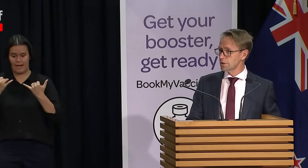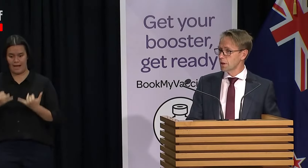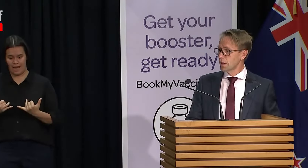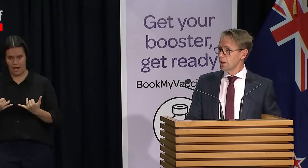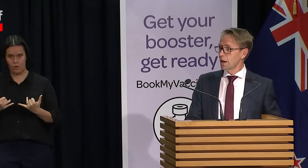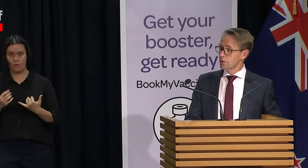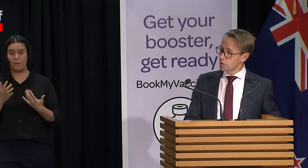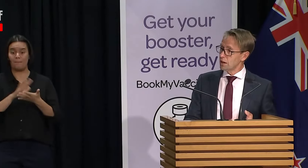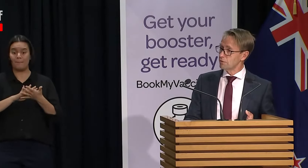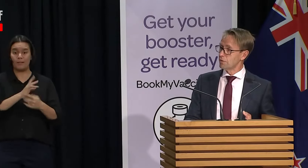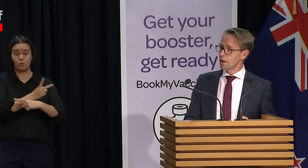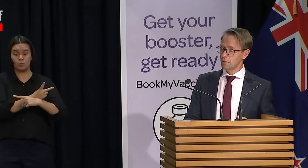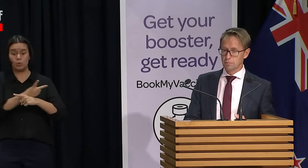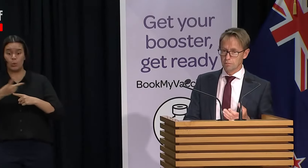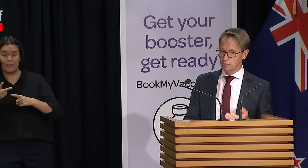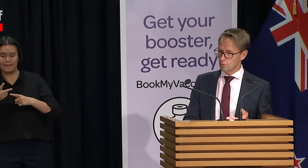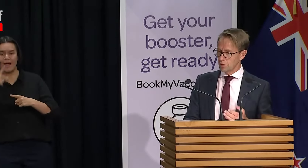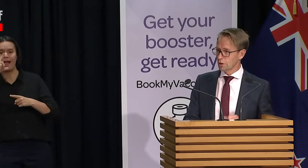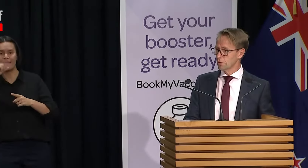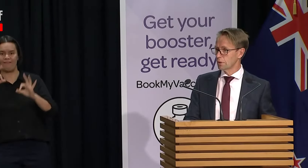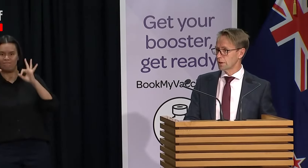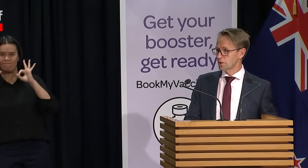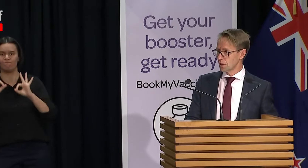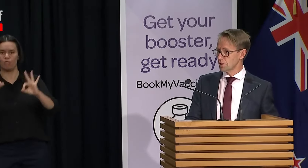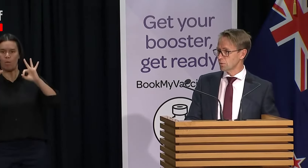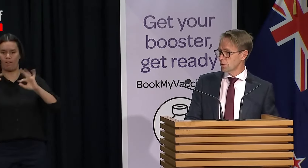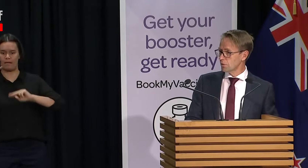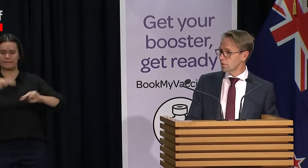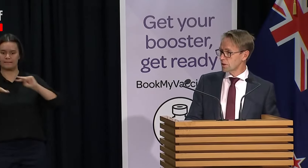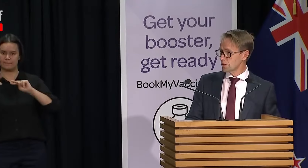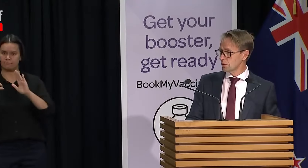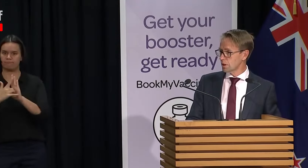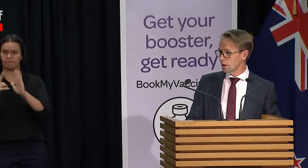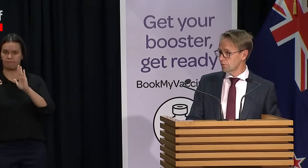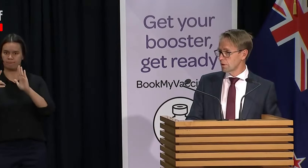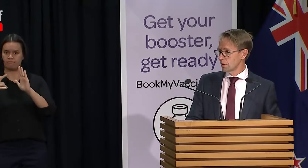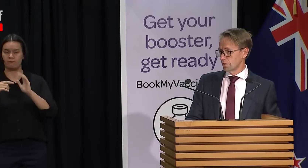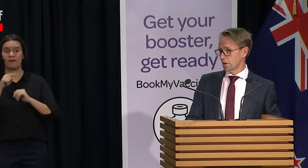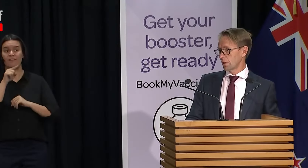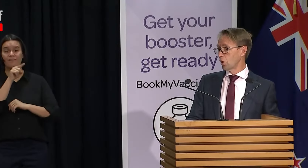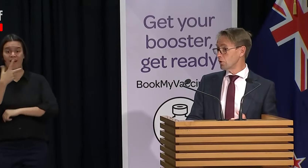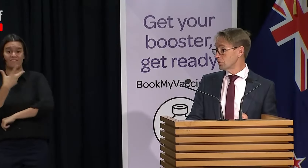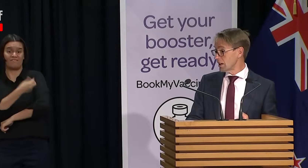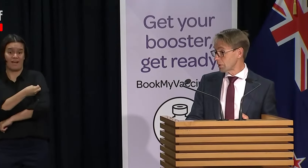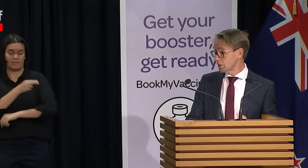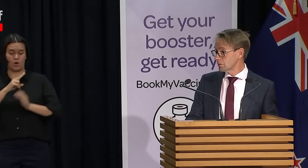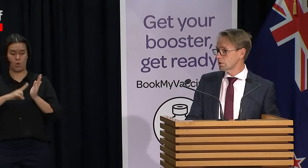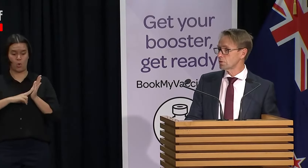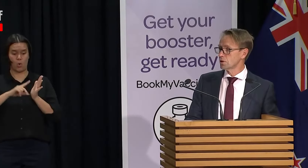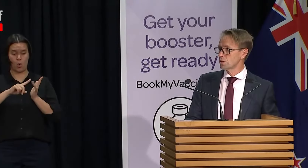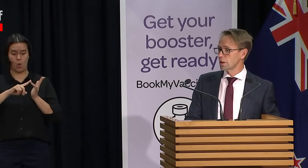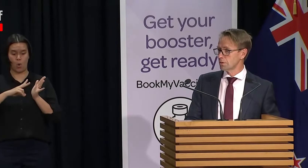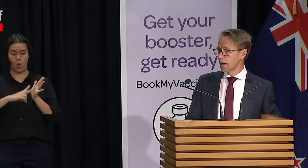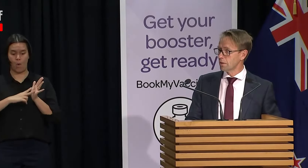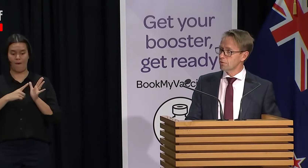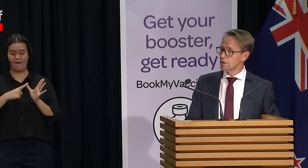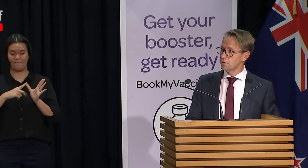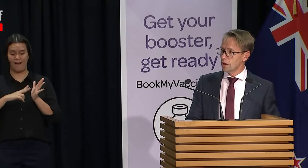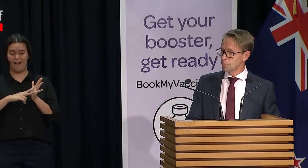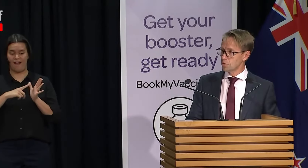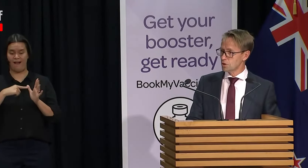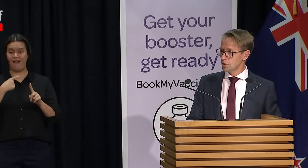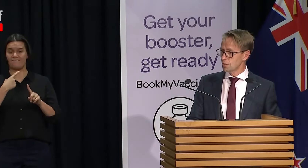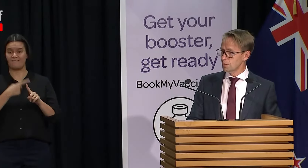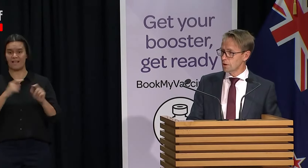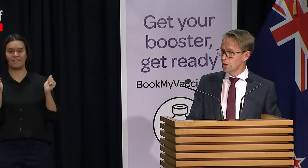independent assessment. And we have regular discussions with Novavax, so we have over 10 million doses as part of